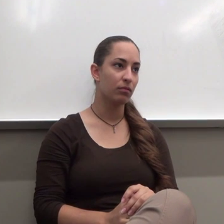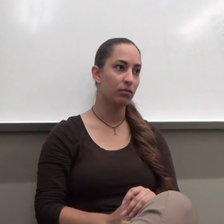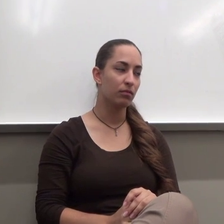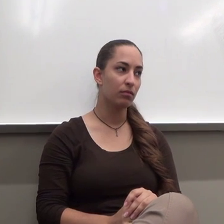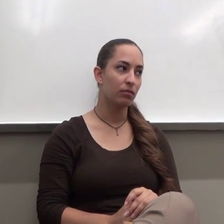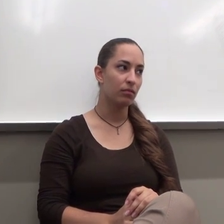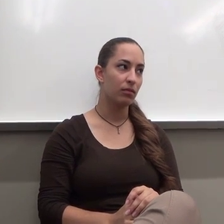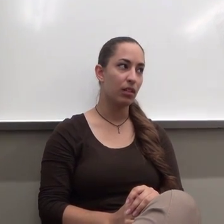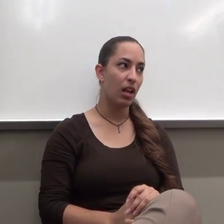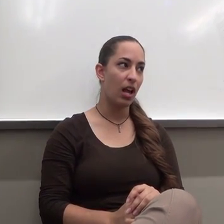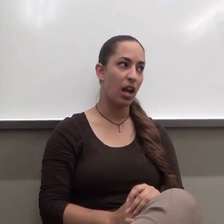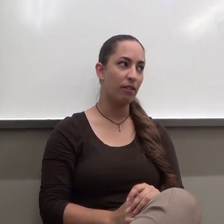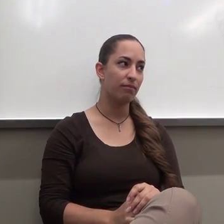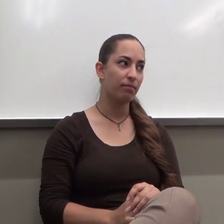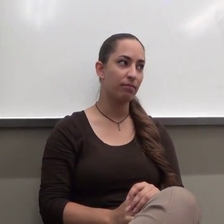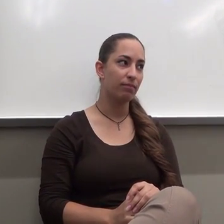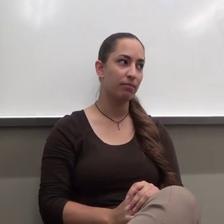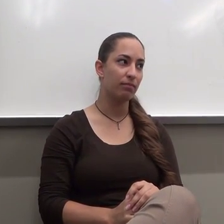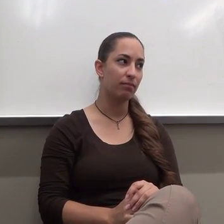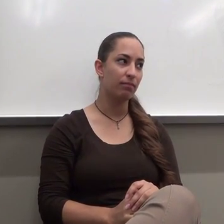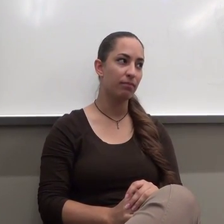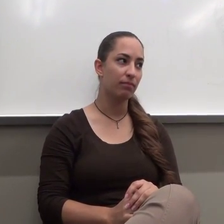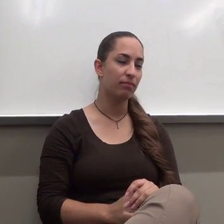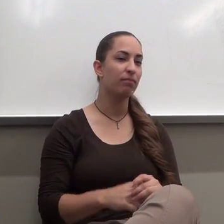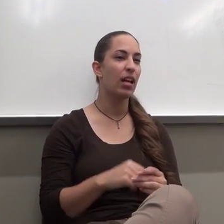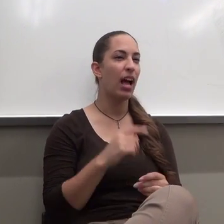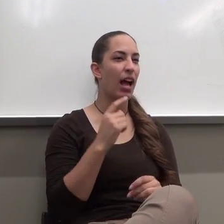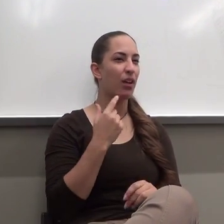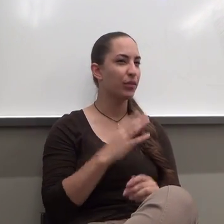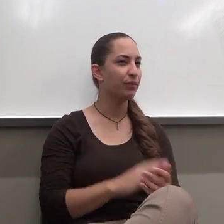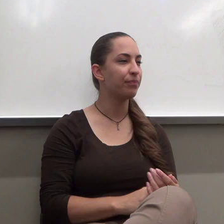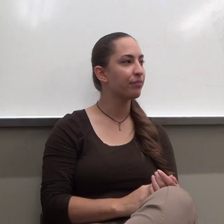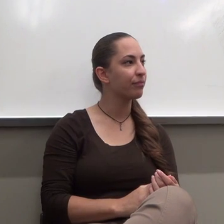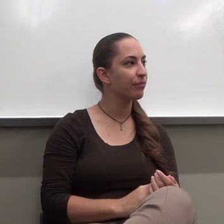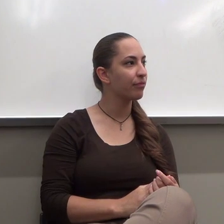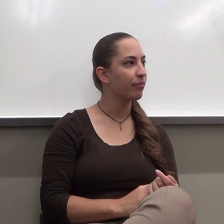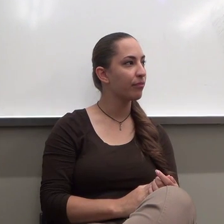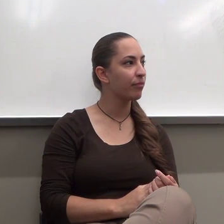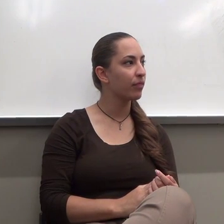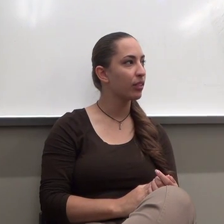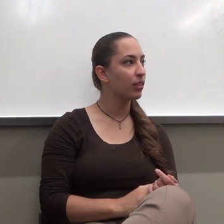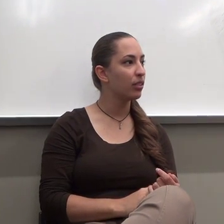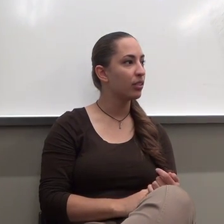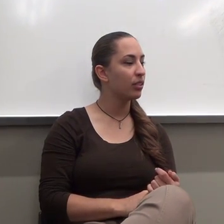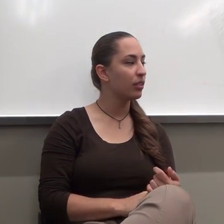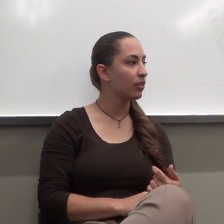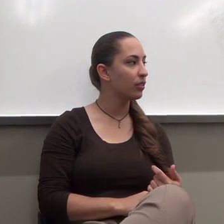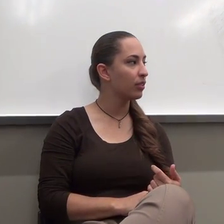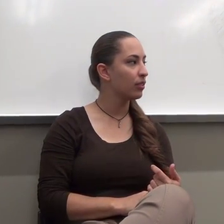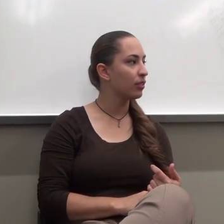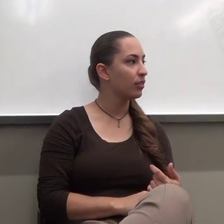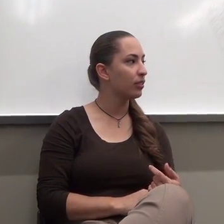are on 2 sheets and some are linked together the same thing. It's just that I think some old ones got copied on the single side.